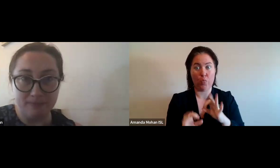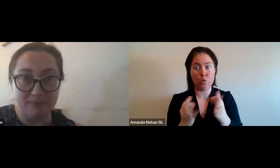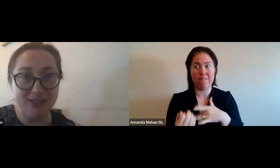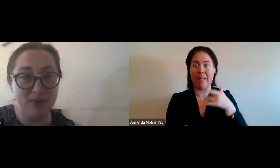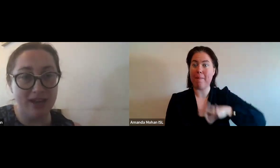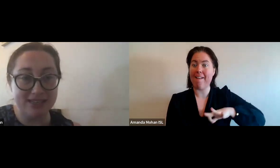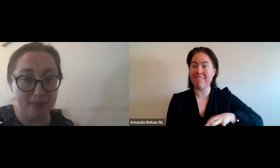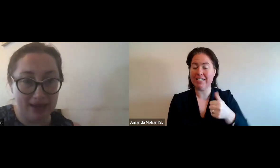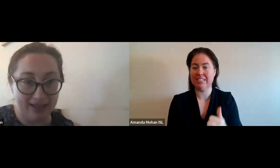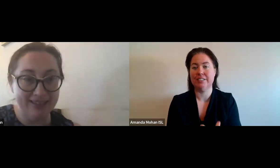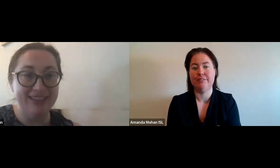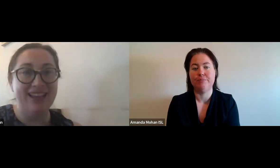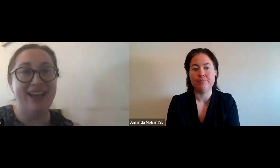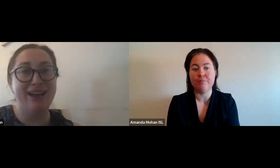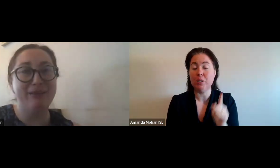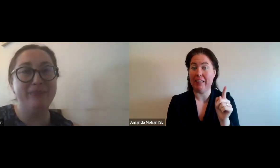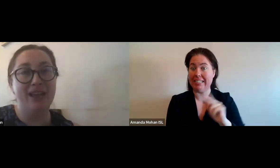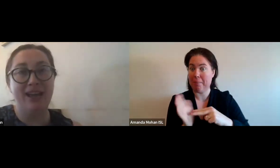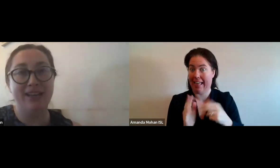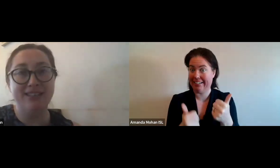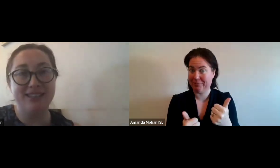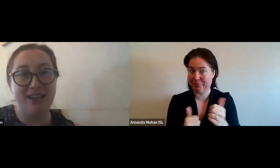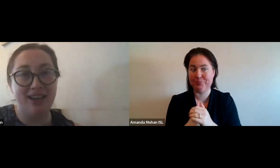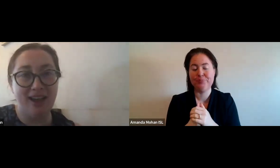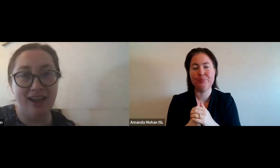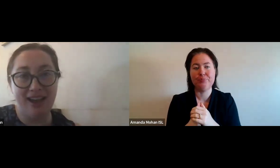from. So that is our plan. And